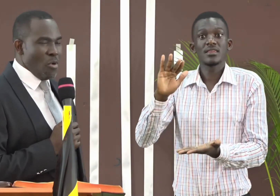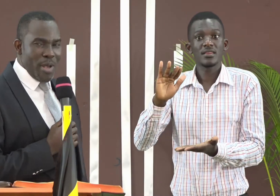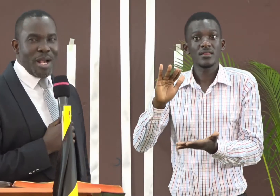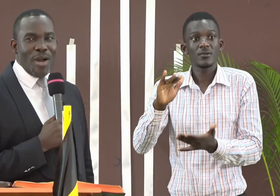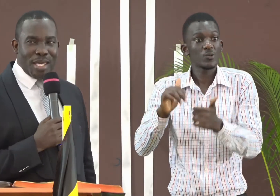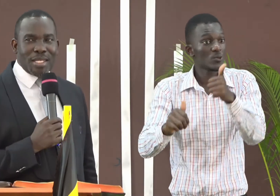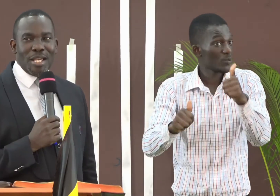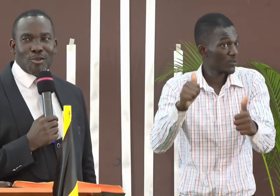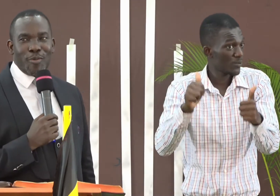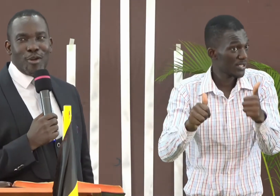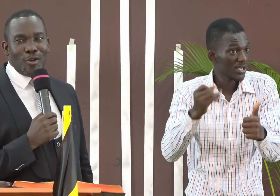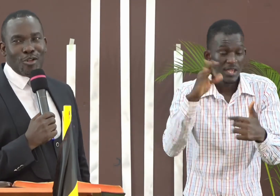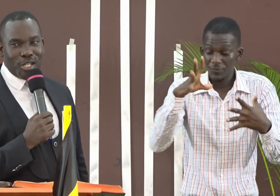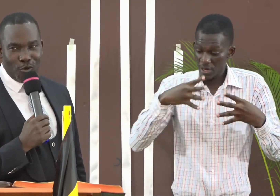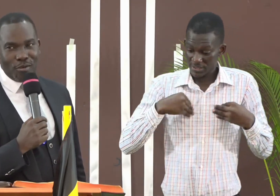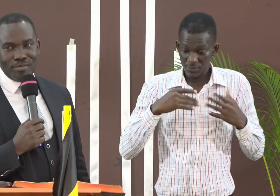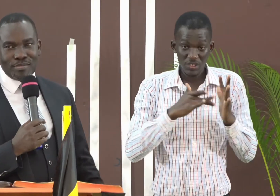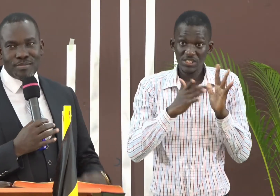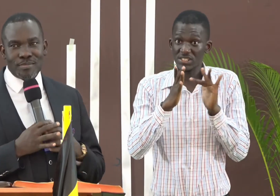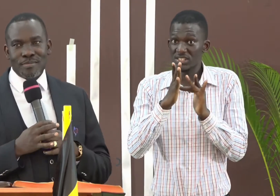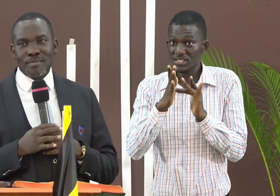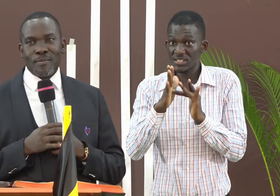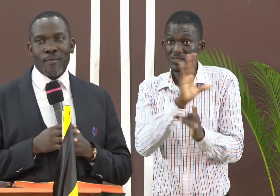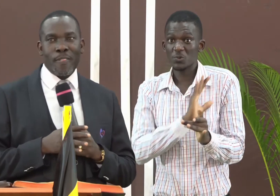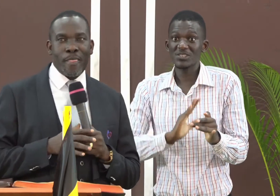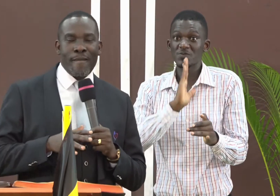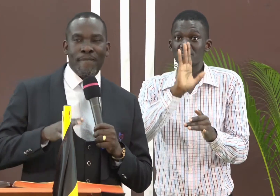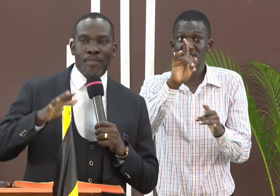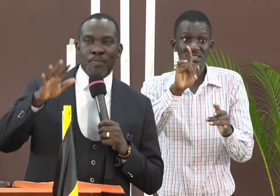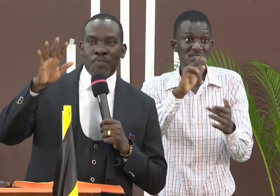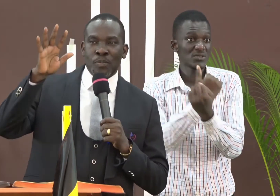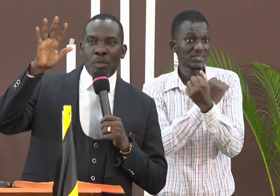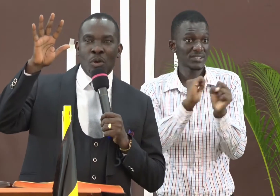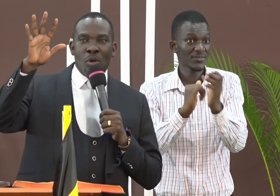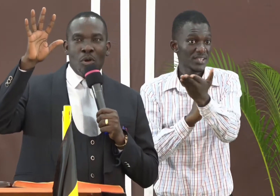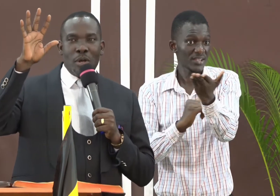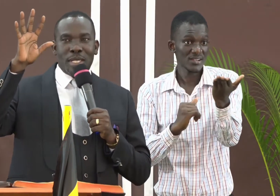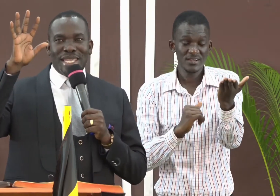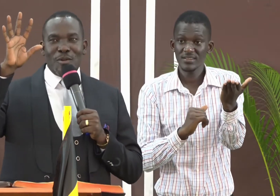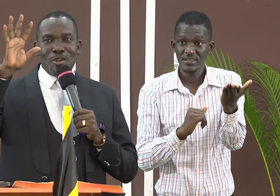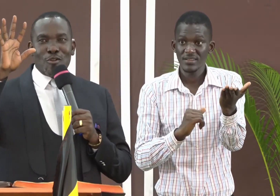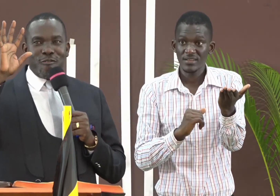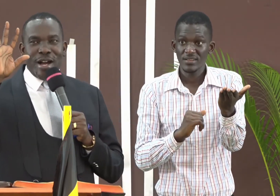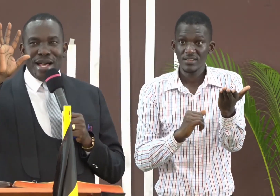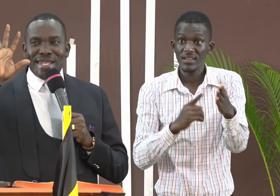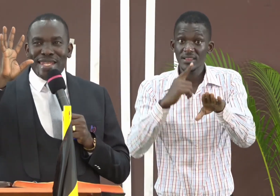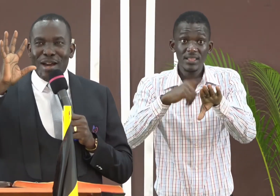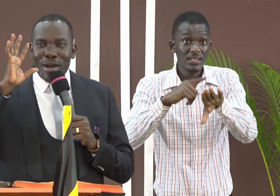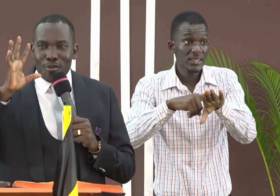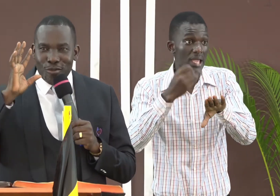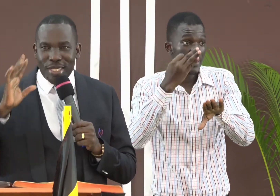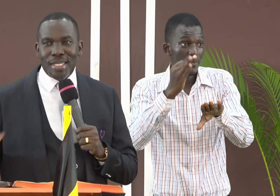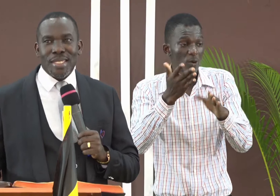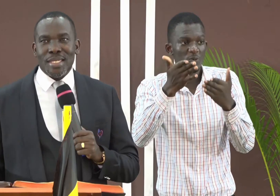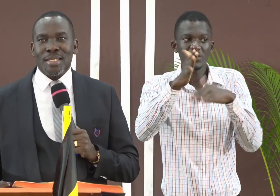one? Bw'obanga wakkiriza Yesu okubeera omulokozi wo. If you believed in Jesus to be your savior. Ekisaawa y'okufa